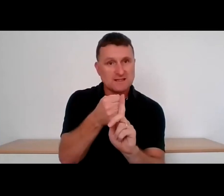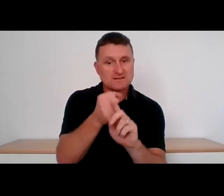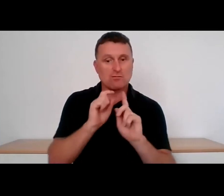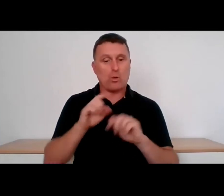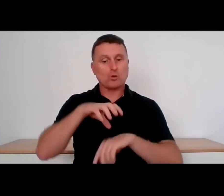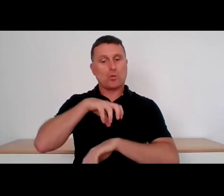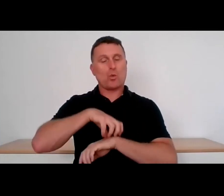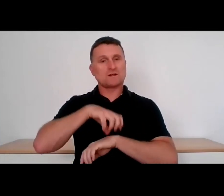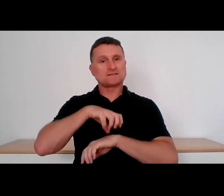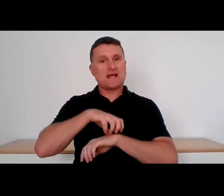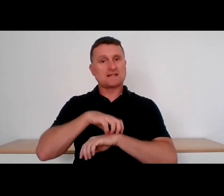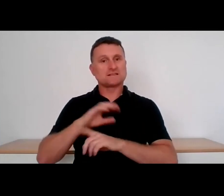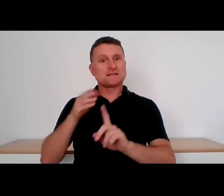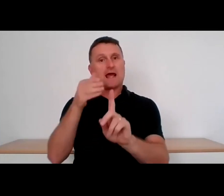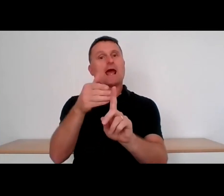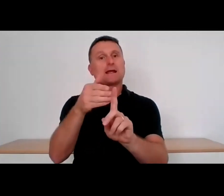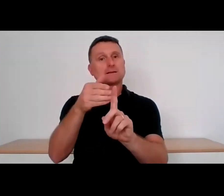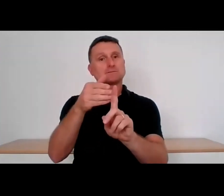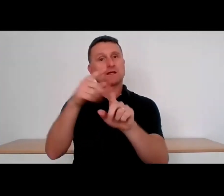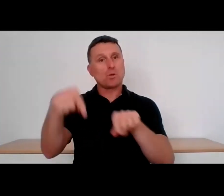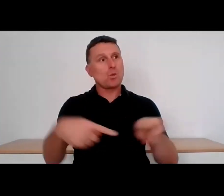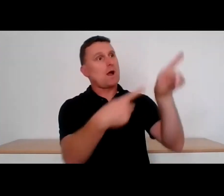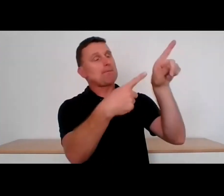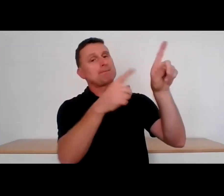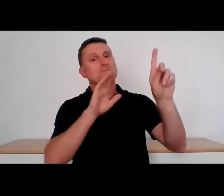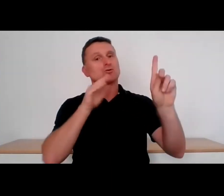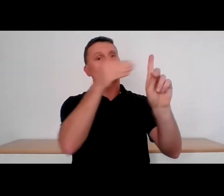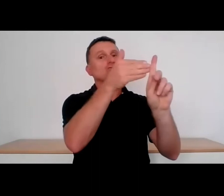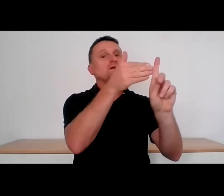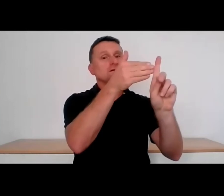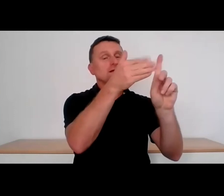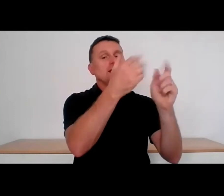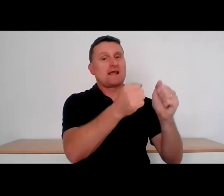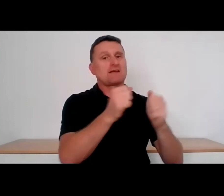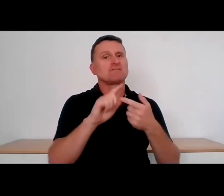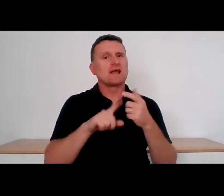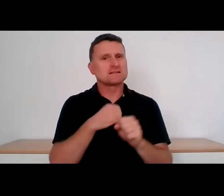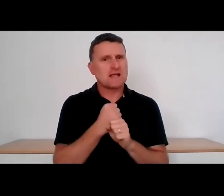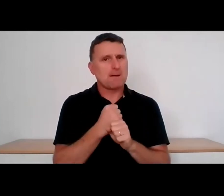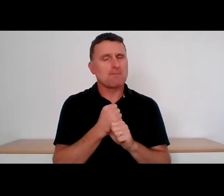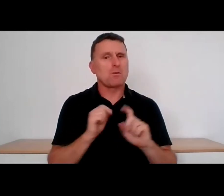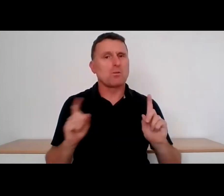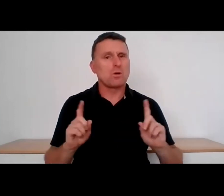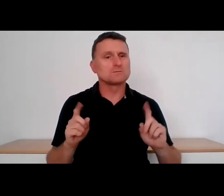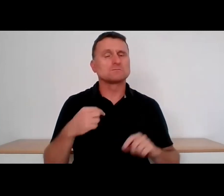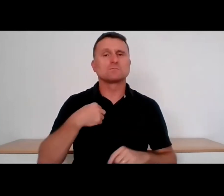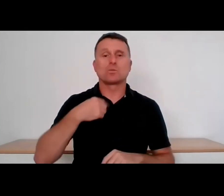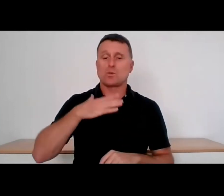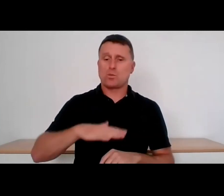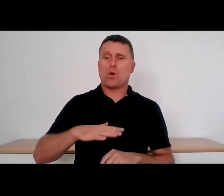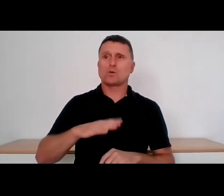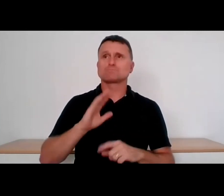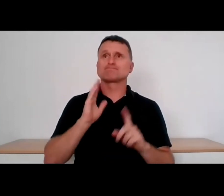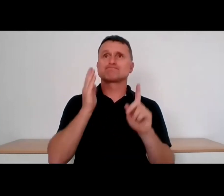of which should relate back to your strategic goals. One example, we want to be accessible